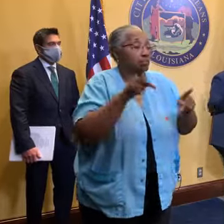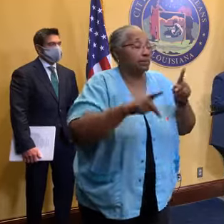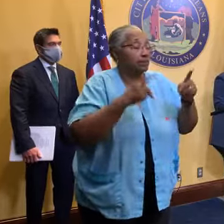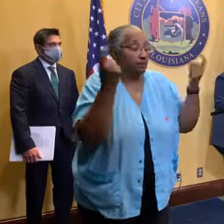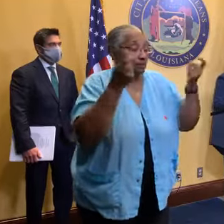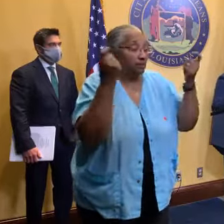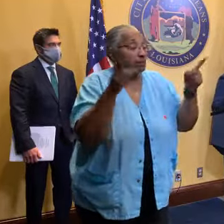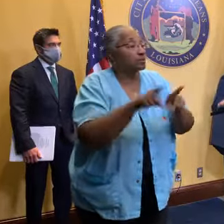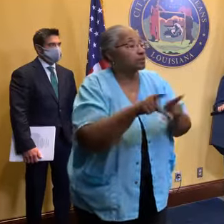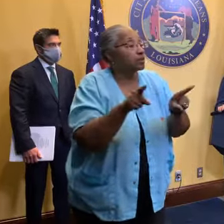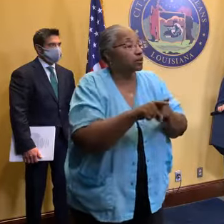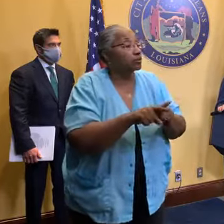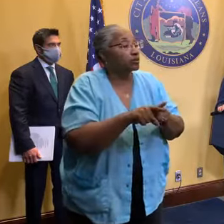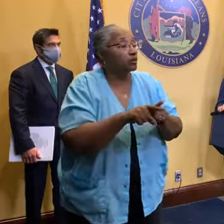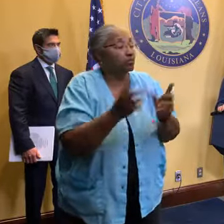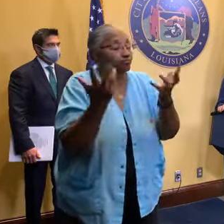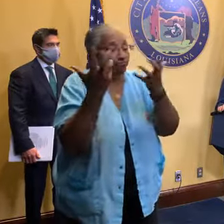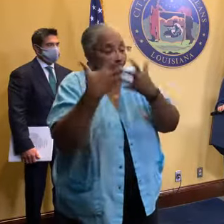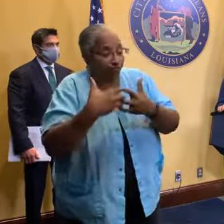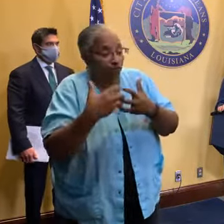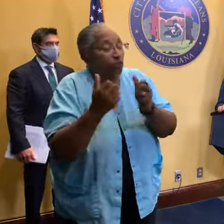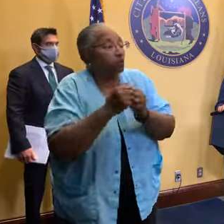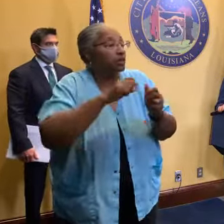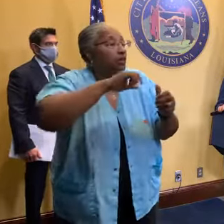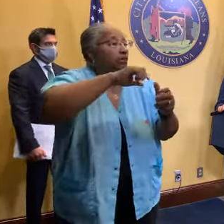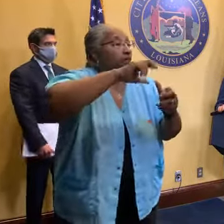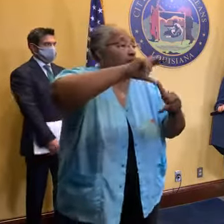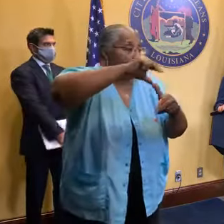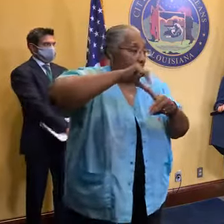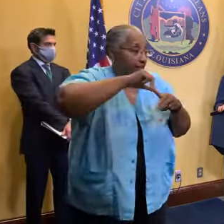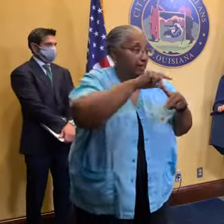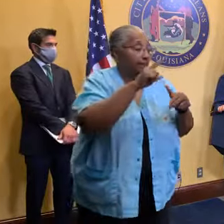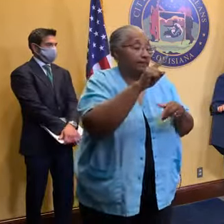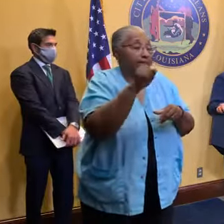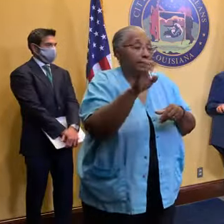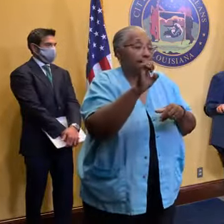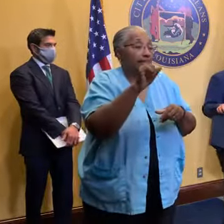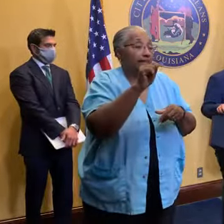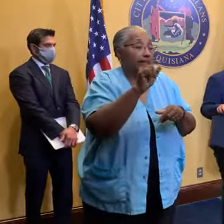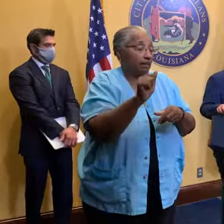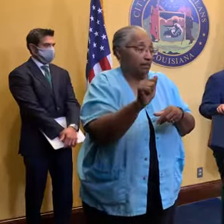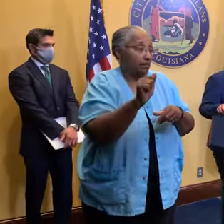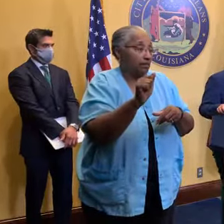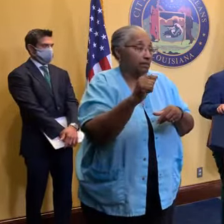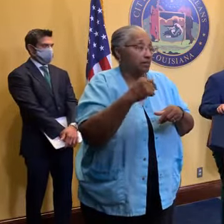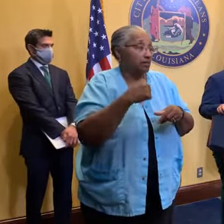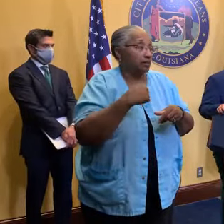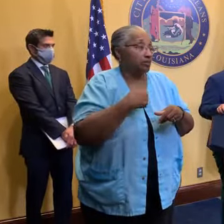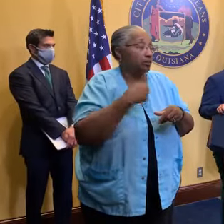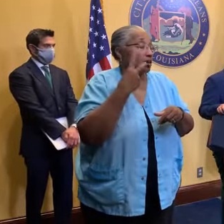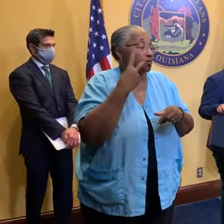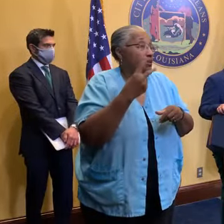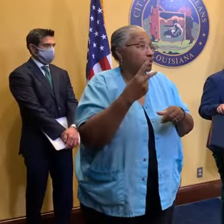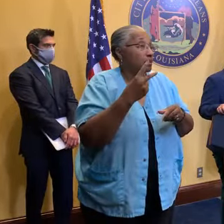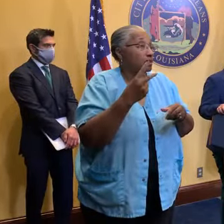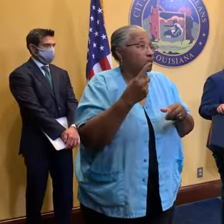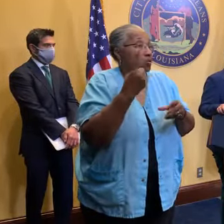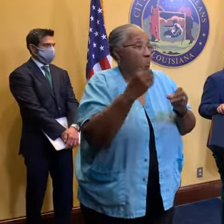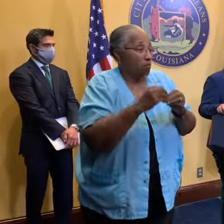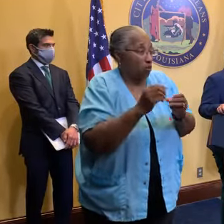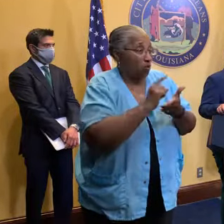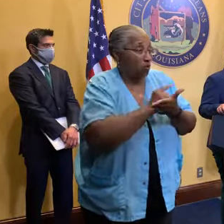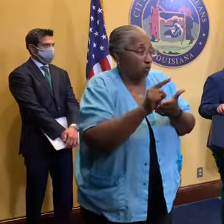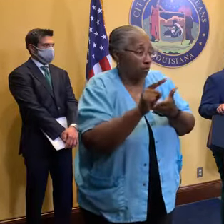but also how it coincided with Hurricane Zeta. So I'm looking for another weeks of data